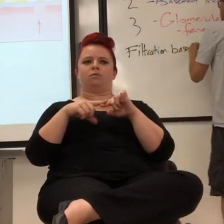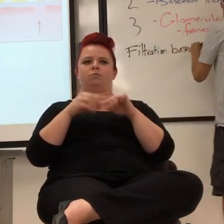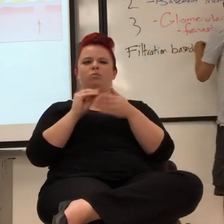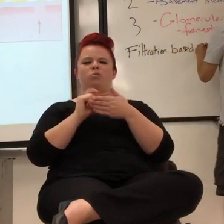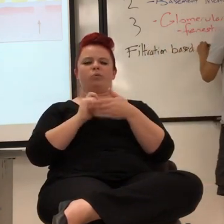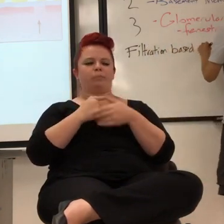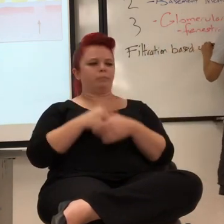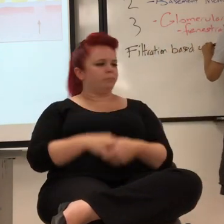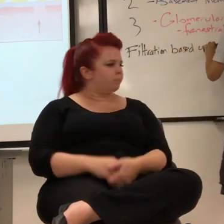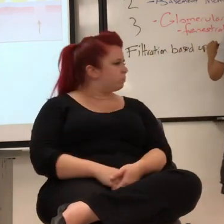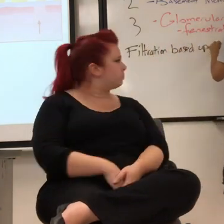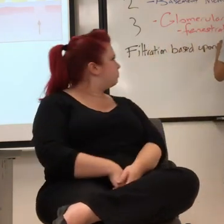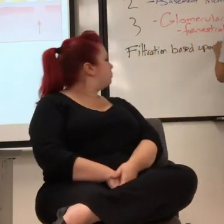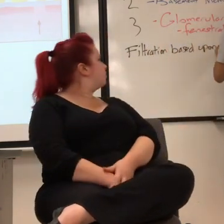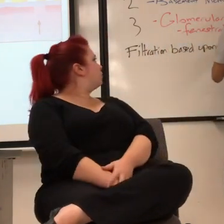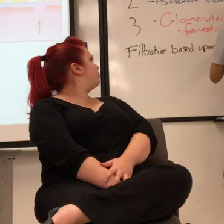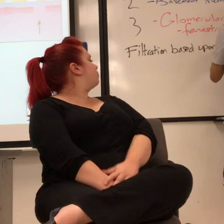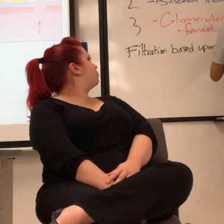Based upon